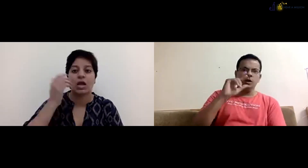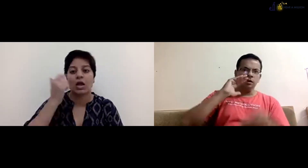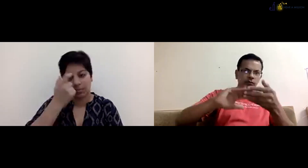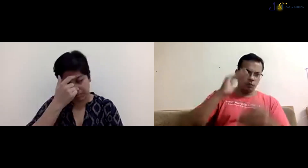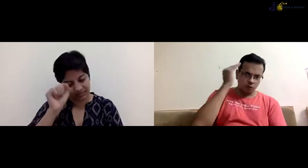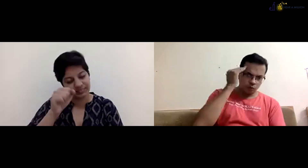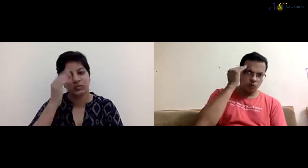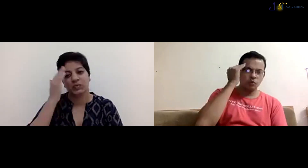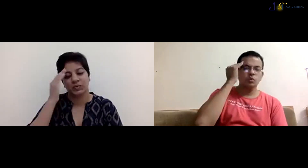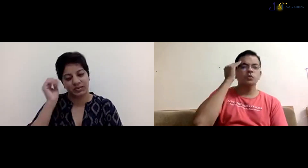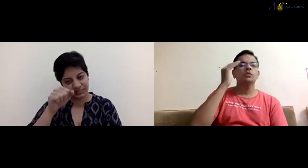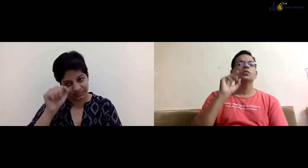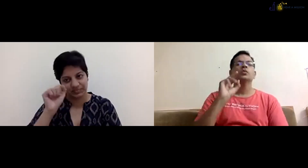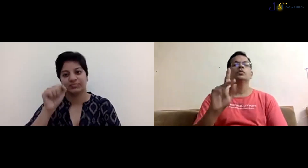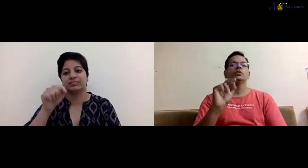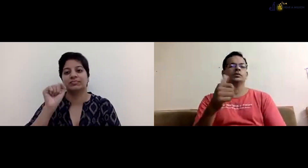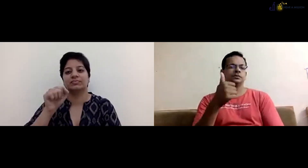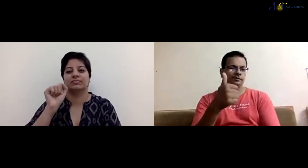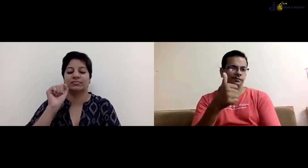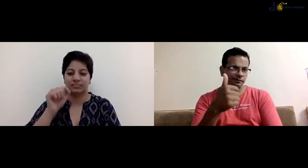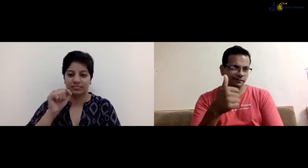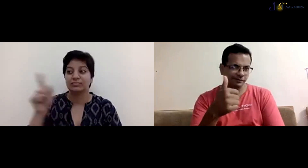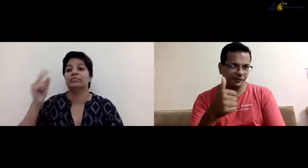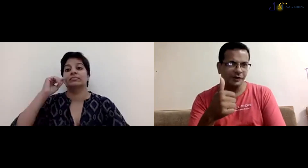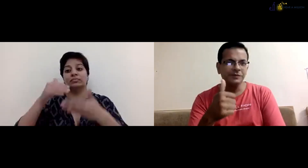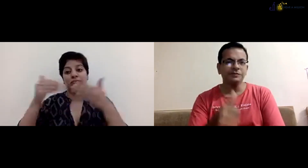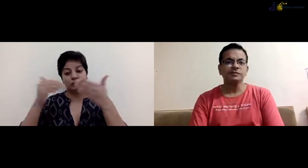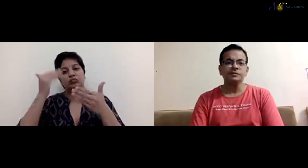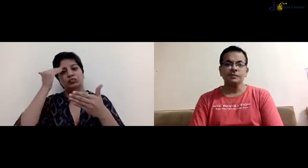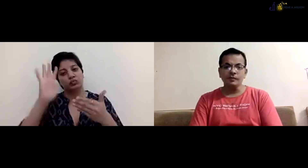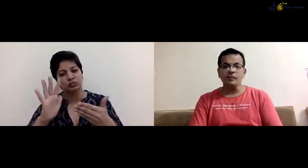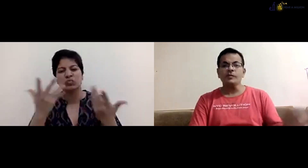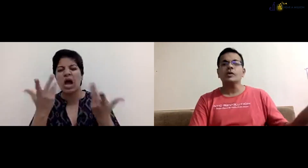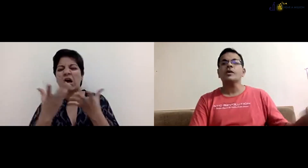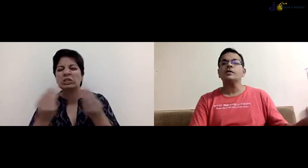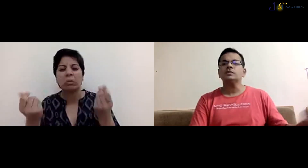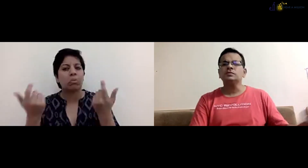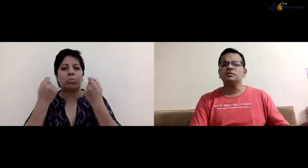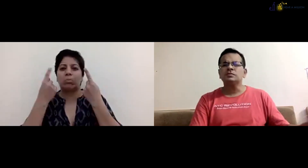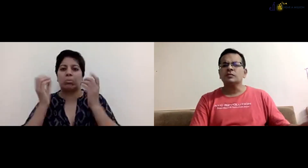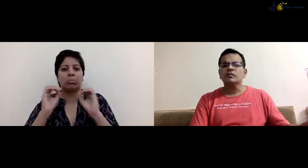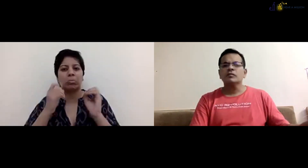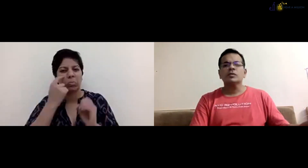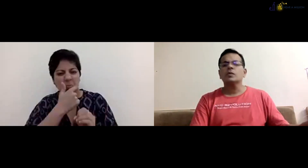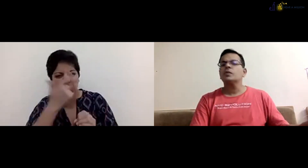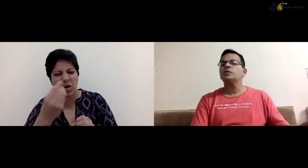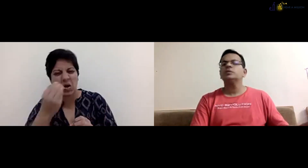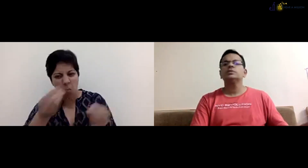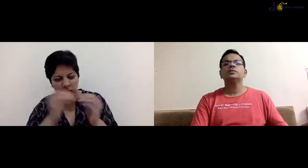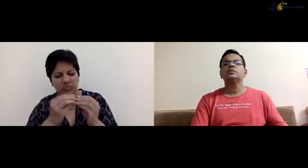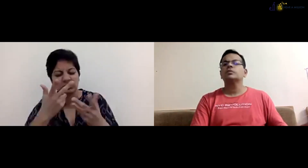you weren't aware about the Usher syndrome, but were your husband aware that you are having this kind of a vision, low vision?